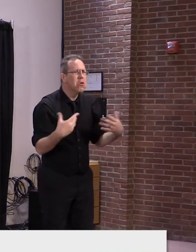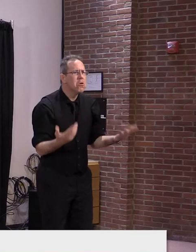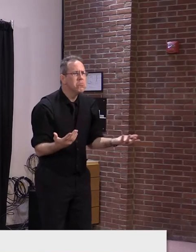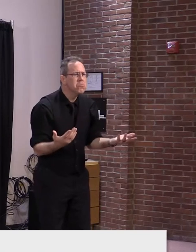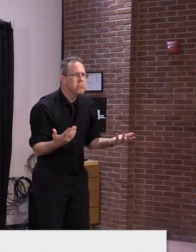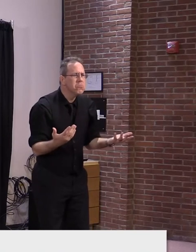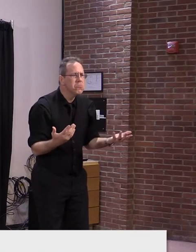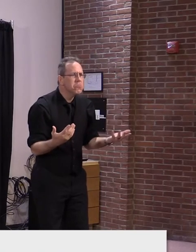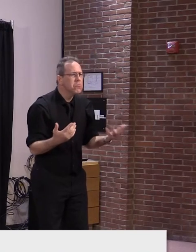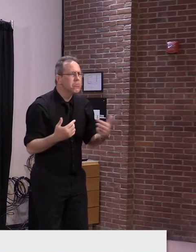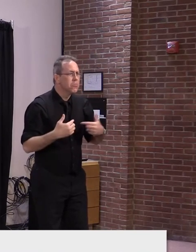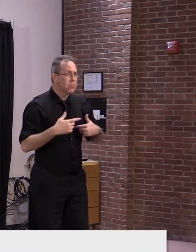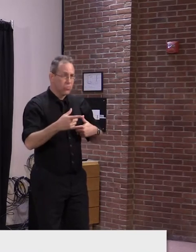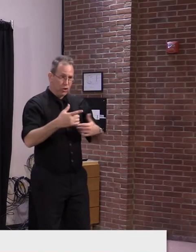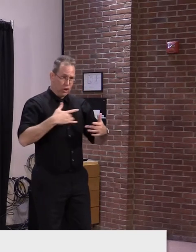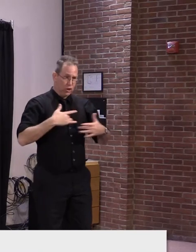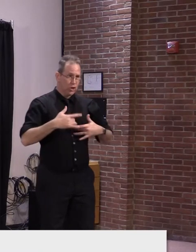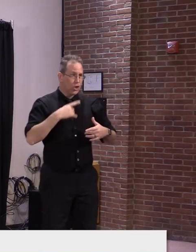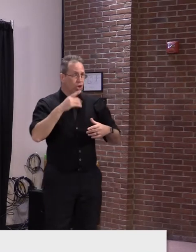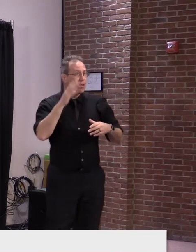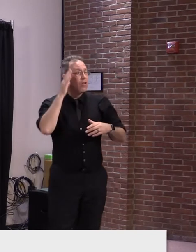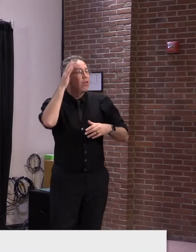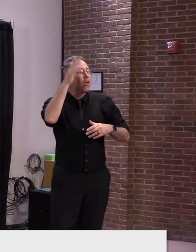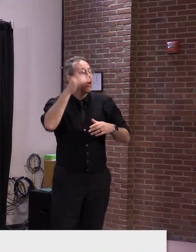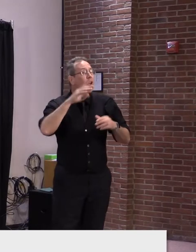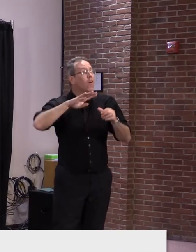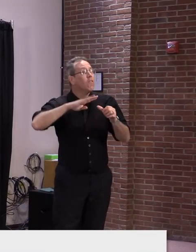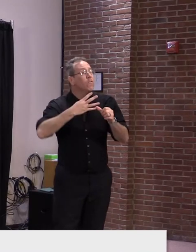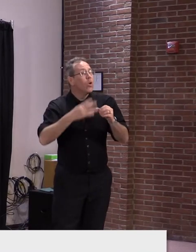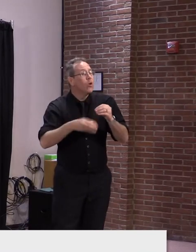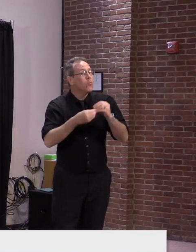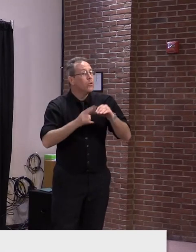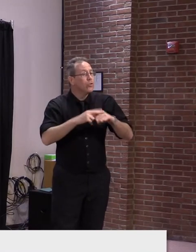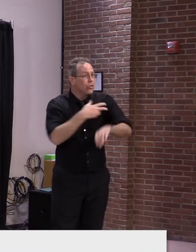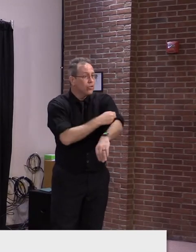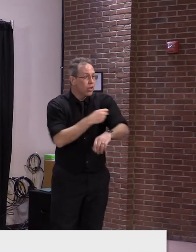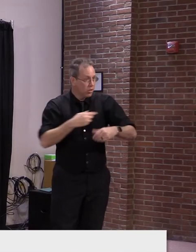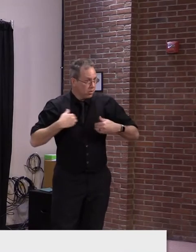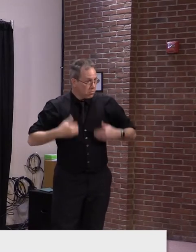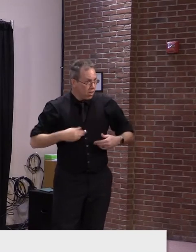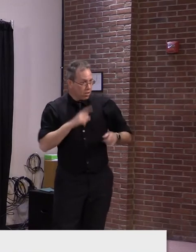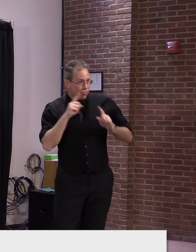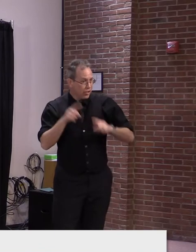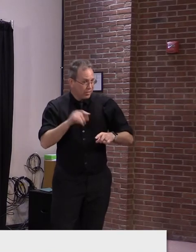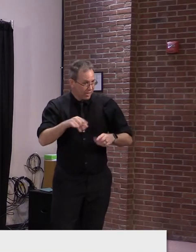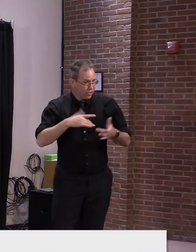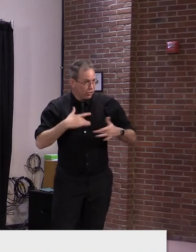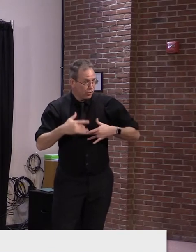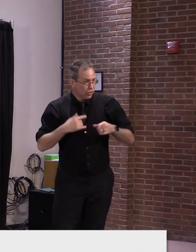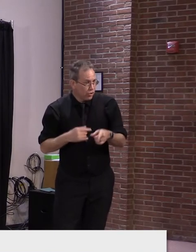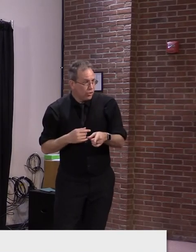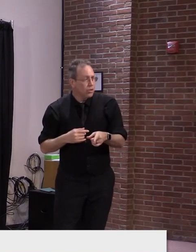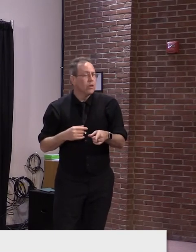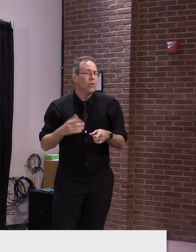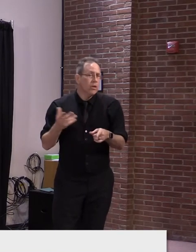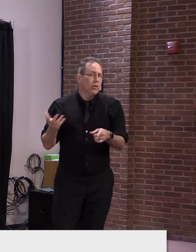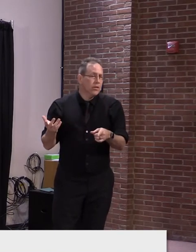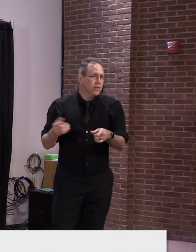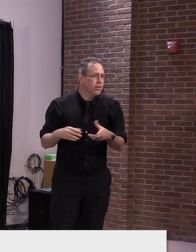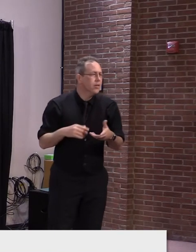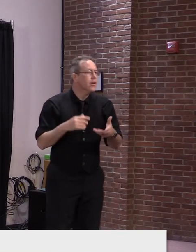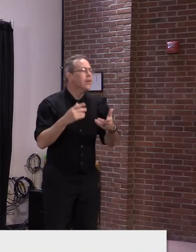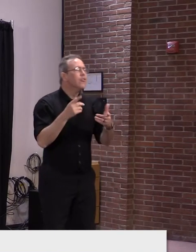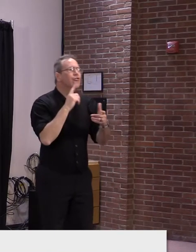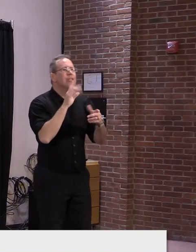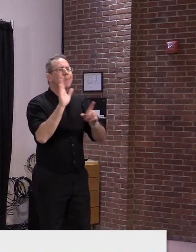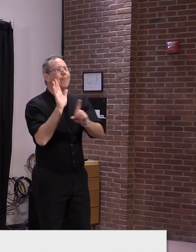And you're worried about if there's recommendation for a fourth dose, what do they do? So obviously every case is individual. It'd be